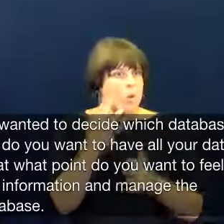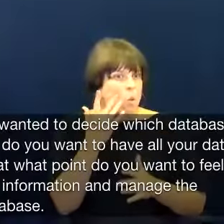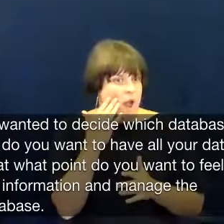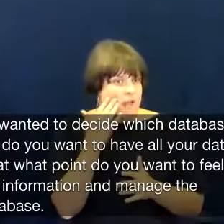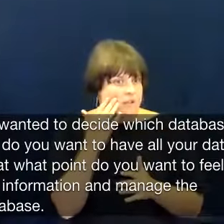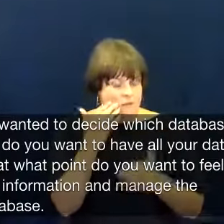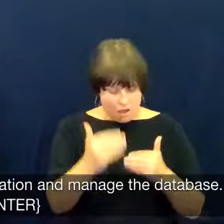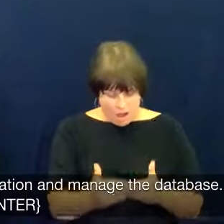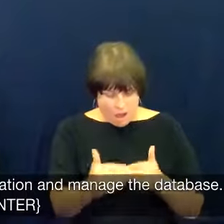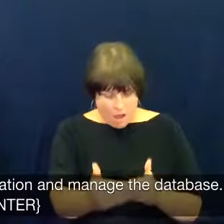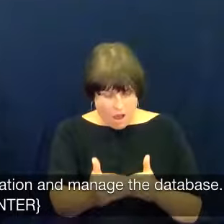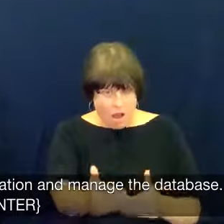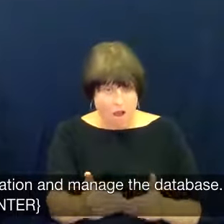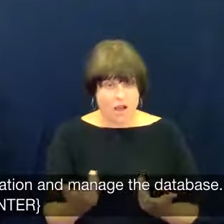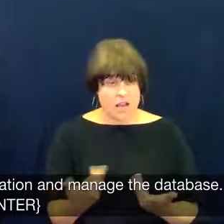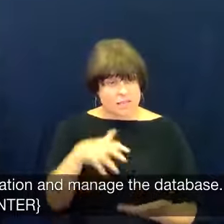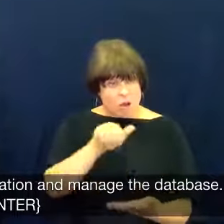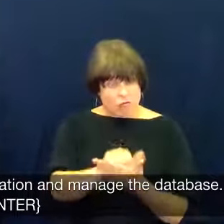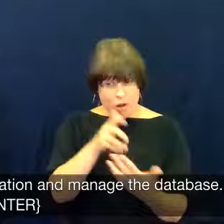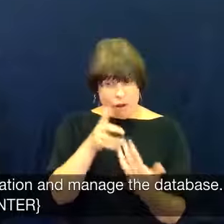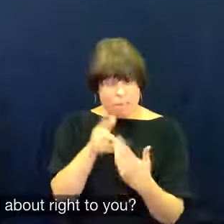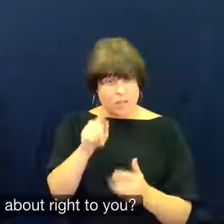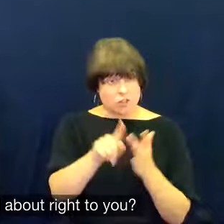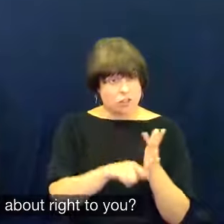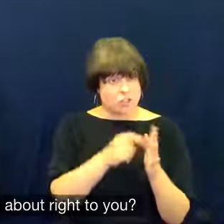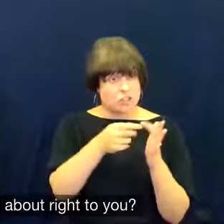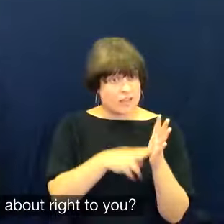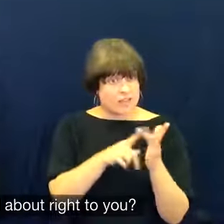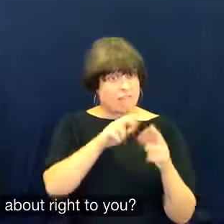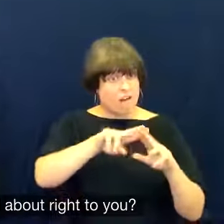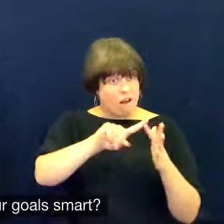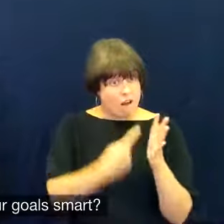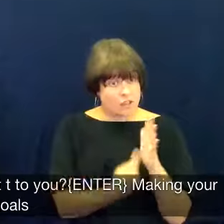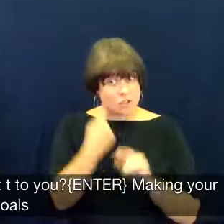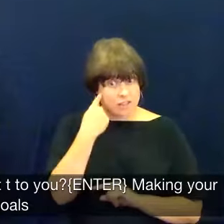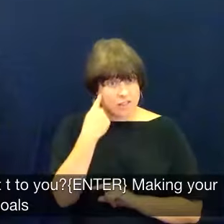sound about right to you, Jennifer, making your goals smart?